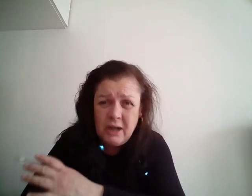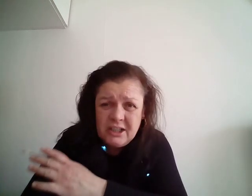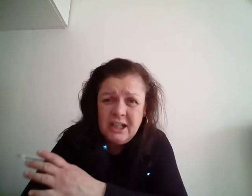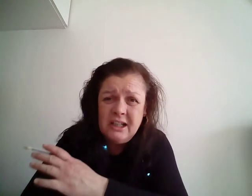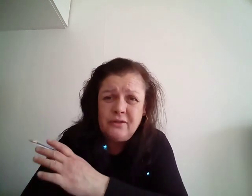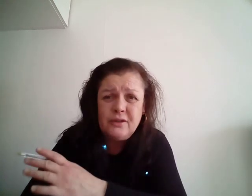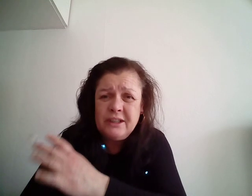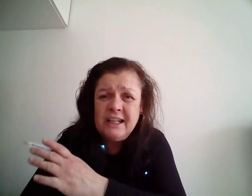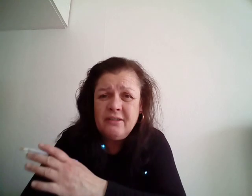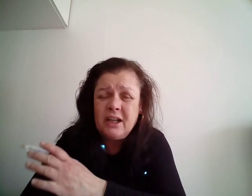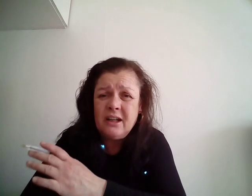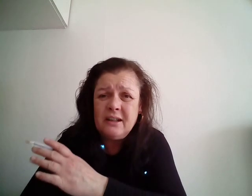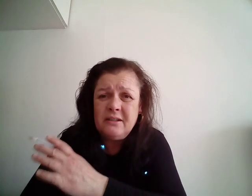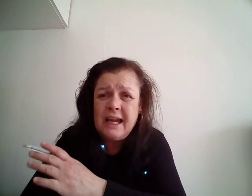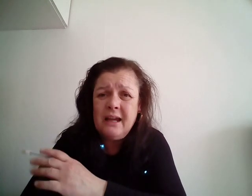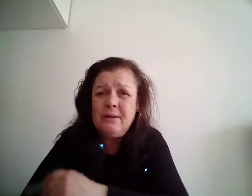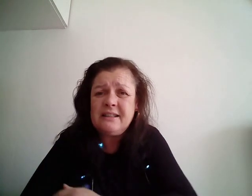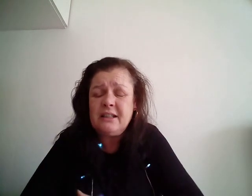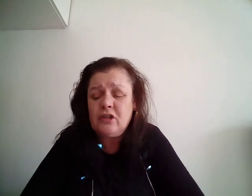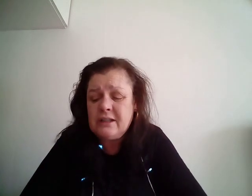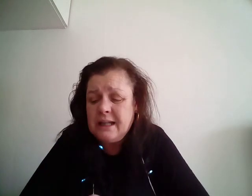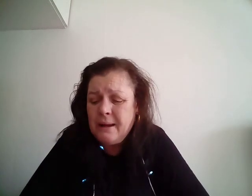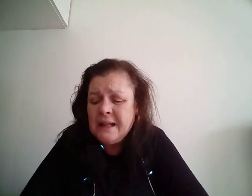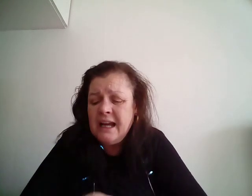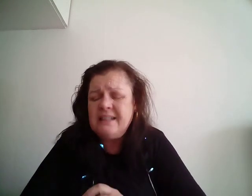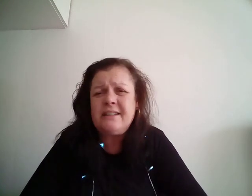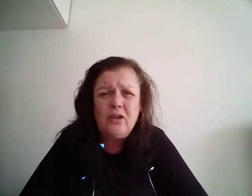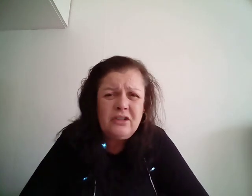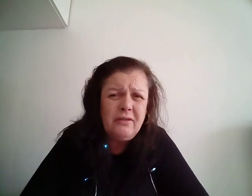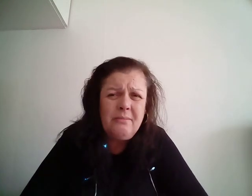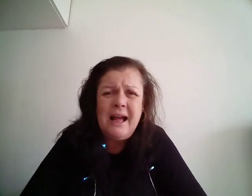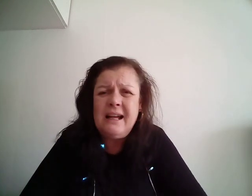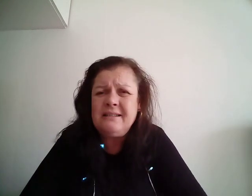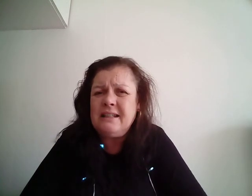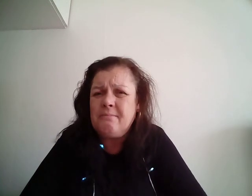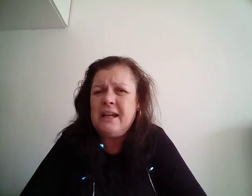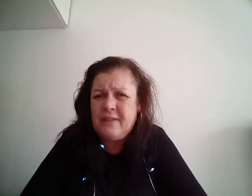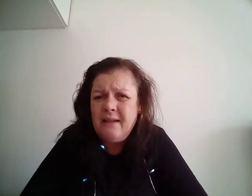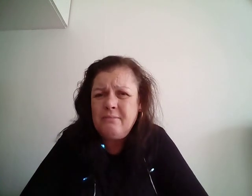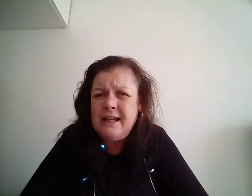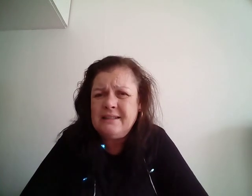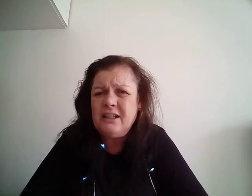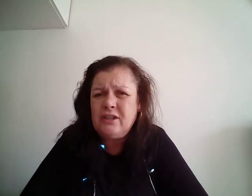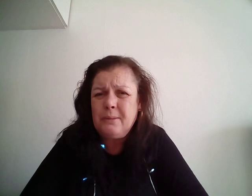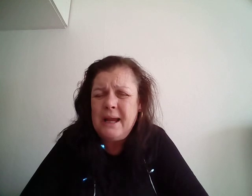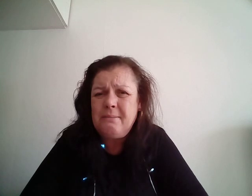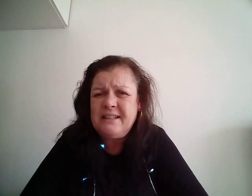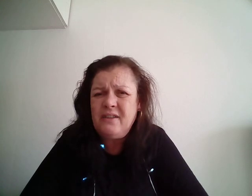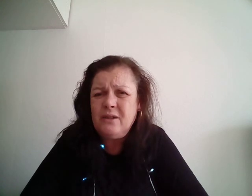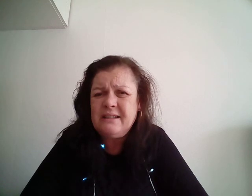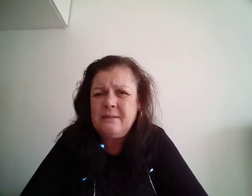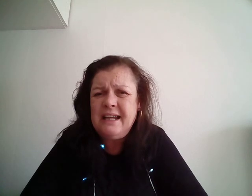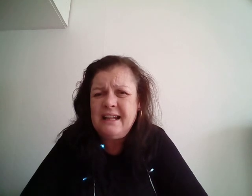I'd heard 4 years ago. Okay, My Delicious Sugar Babies. It sort of reminded me of that My Delicious Sugar Babies, if you know what I mean. That's